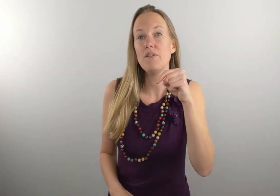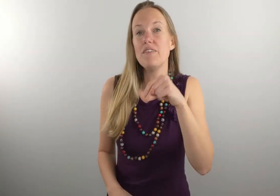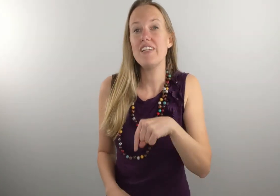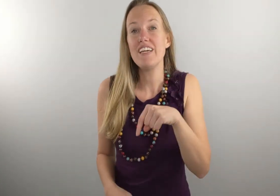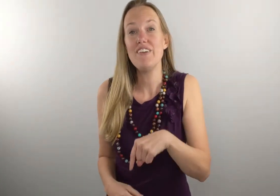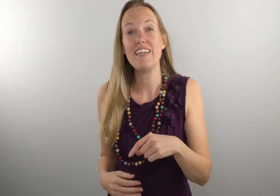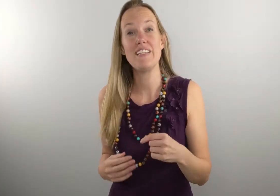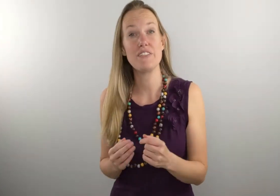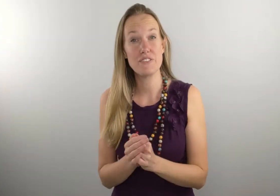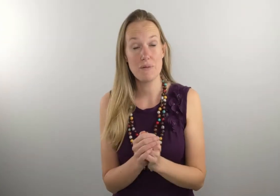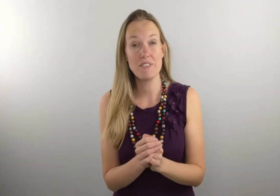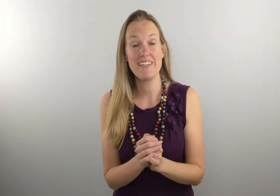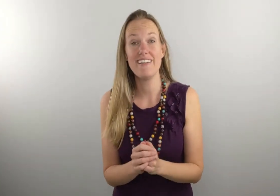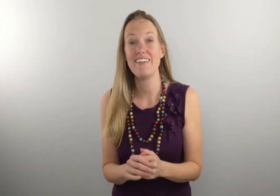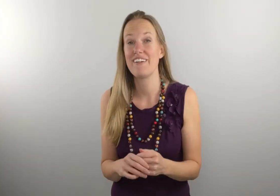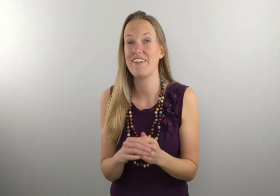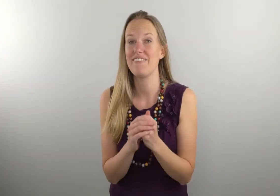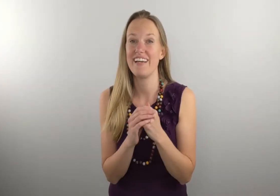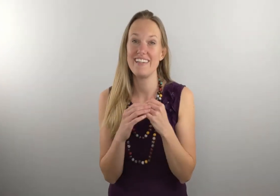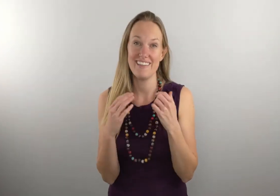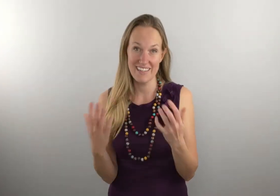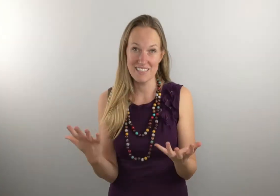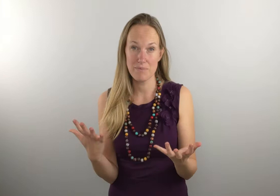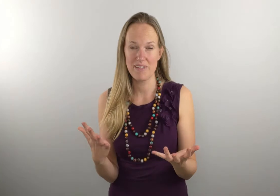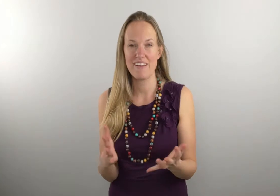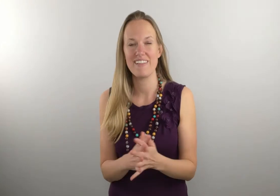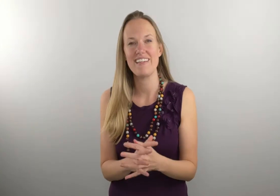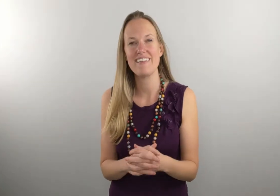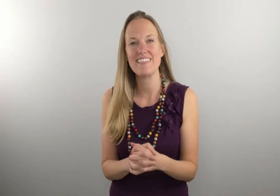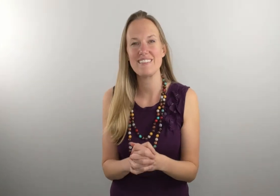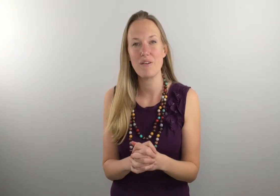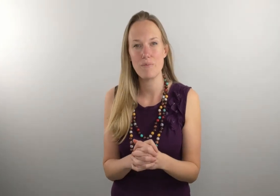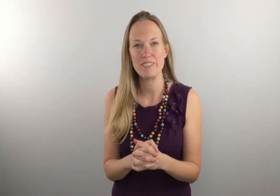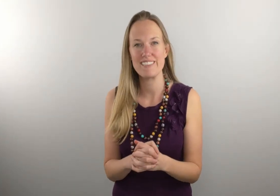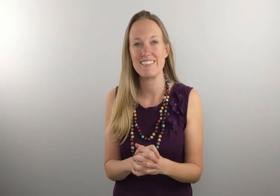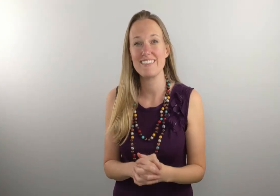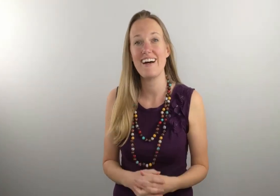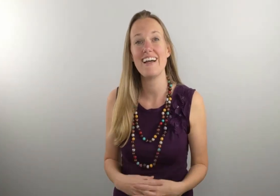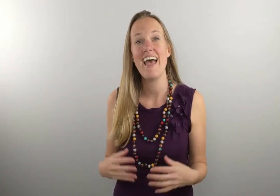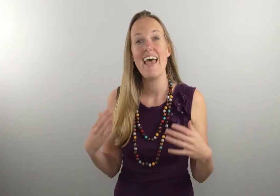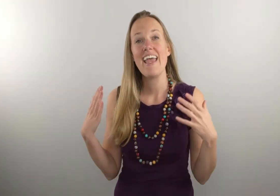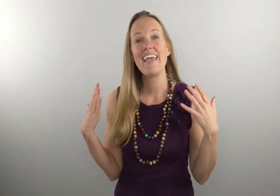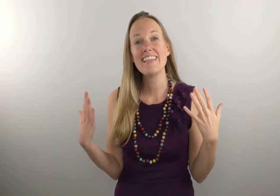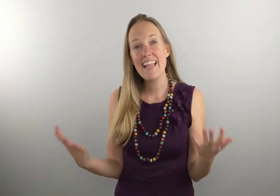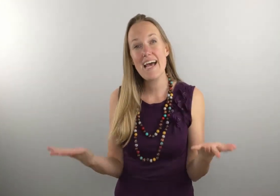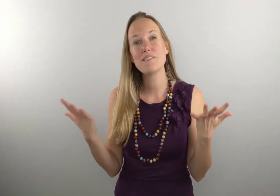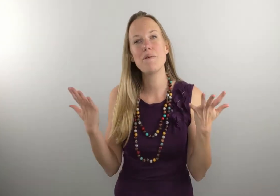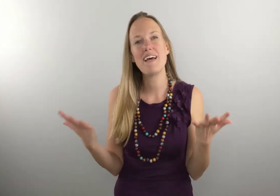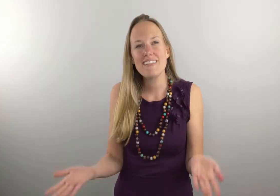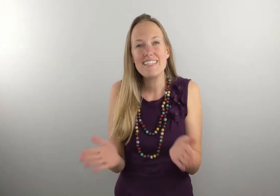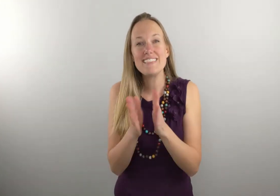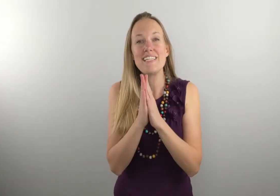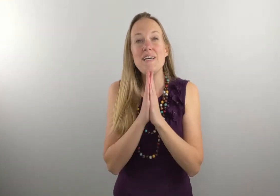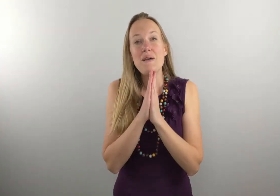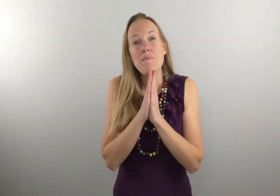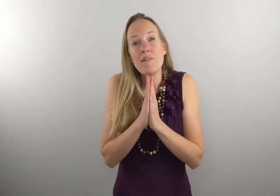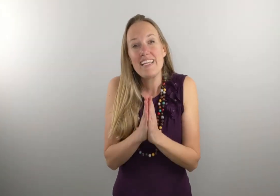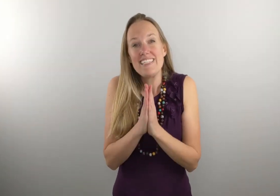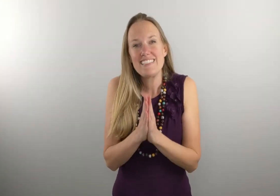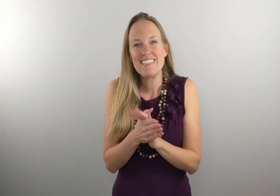the video in the description, you're gonna find a link to print off the lyrics or purchase the song. And last but not least, please